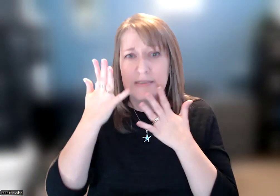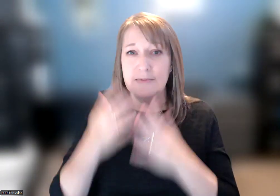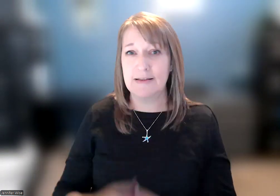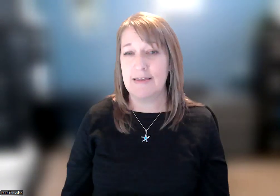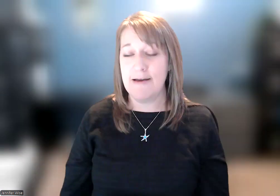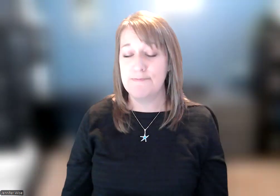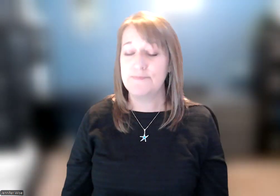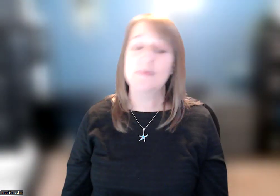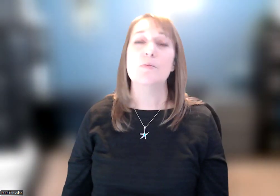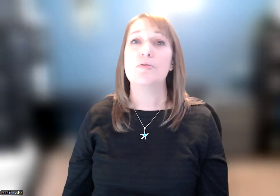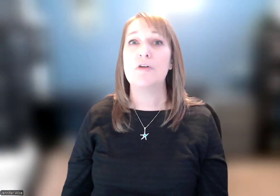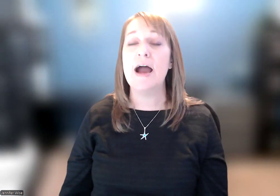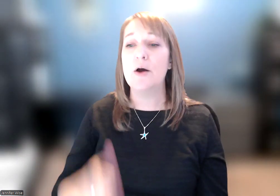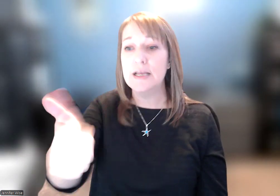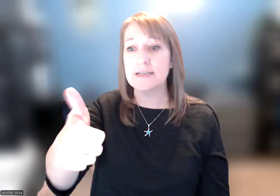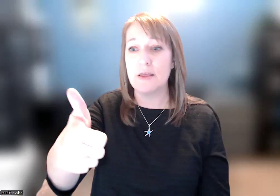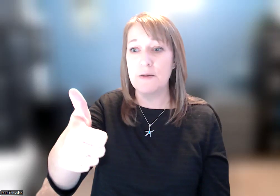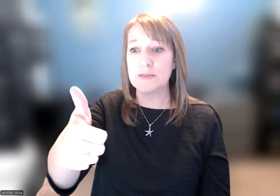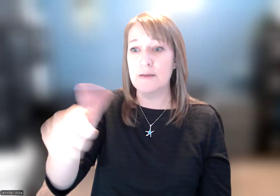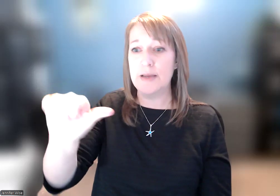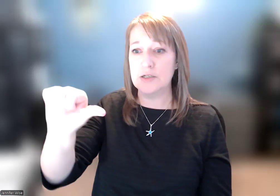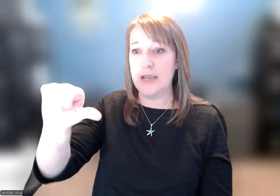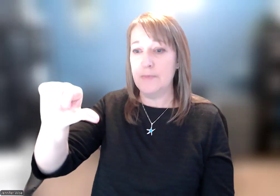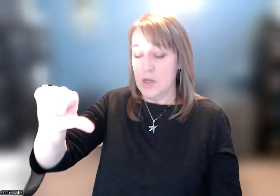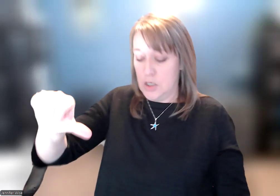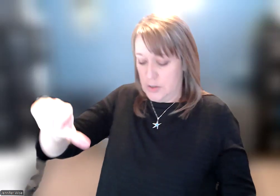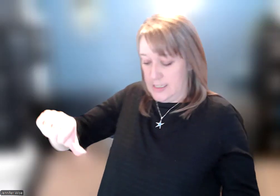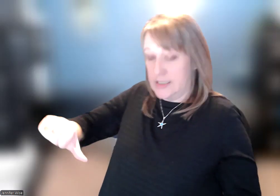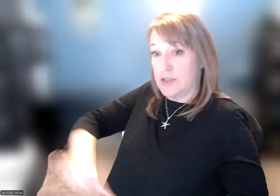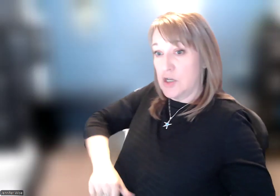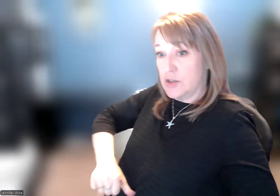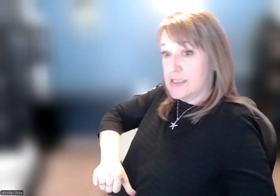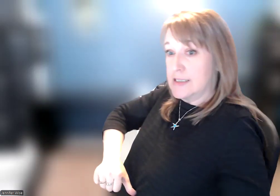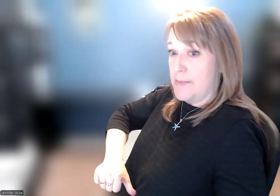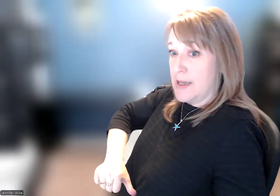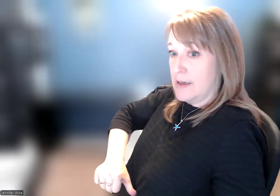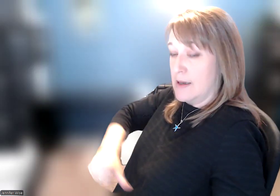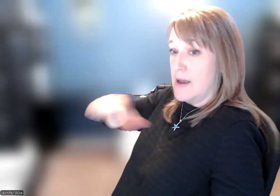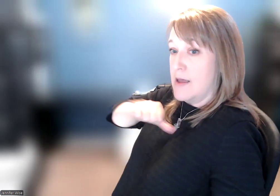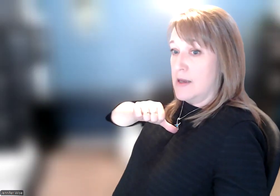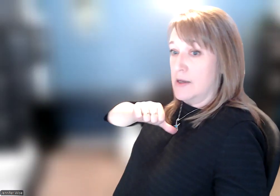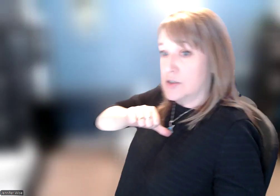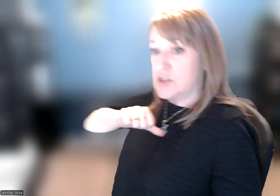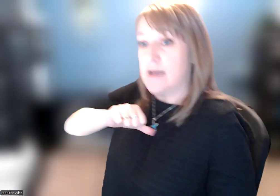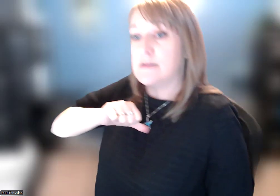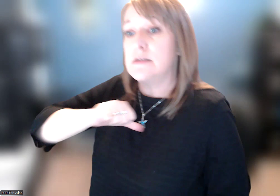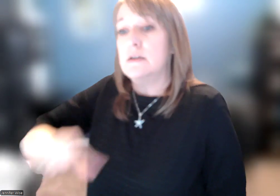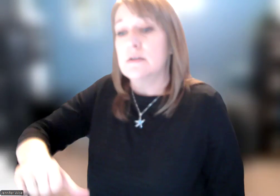Something like that. Proud is a thumbs up hand shape. You're going to touch on your stomach and then on your chest.